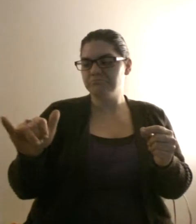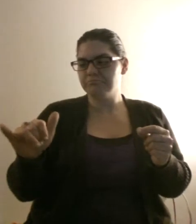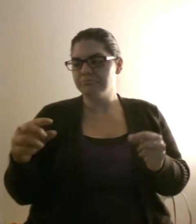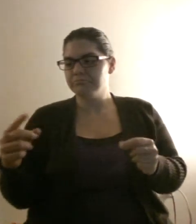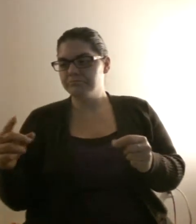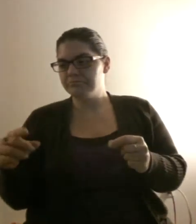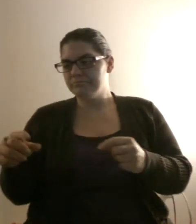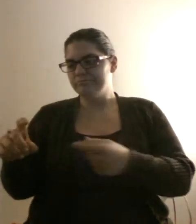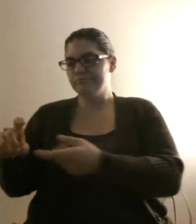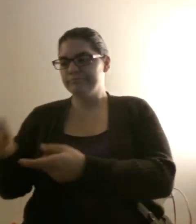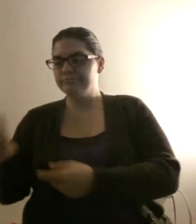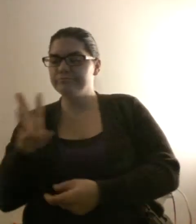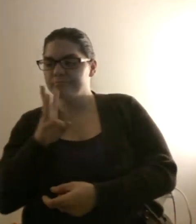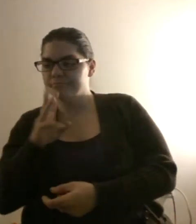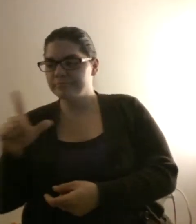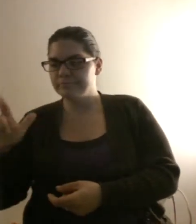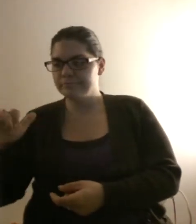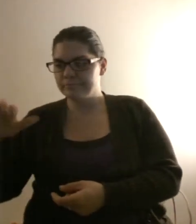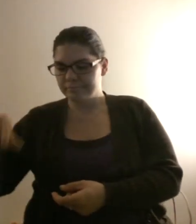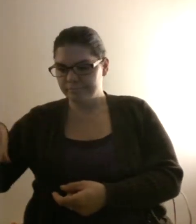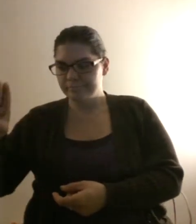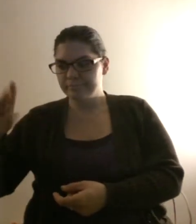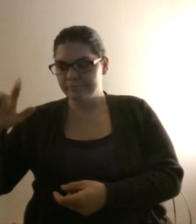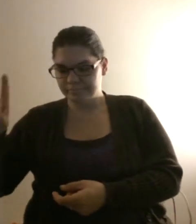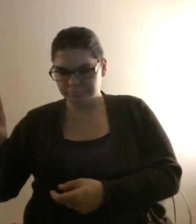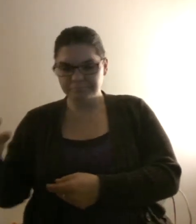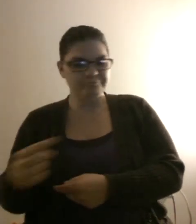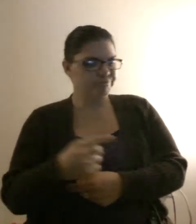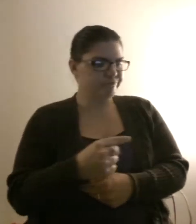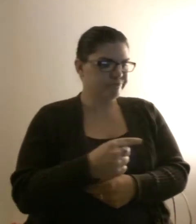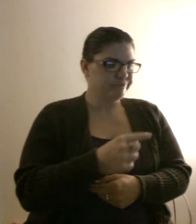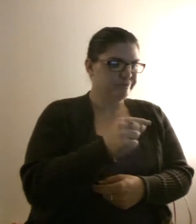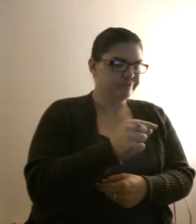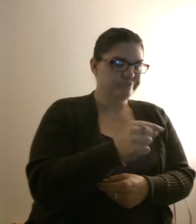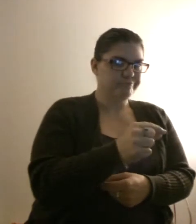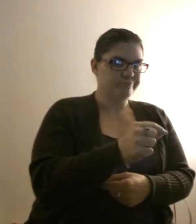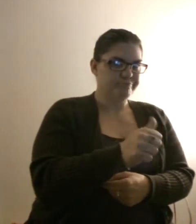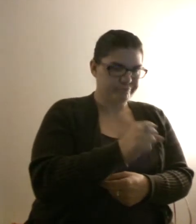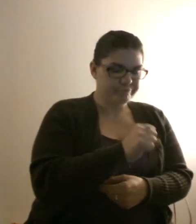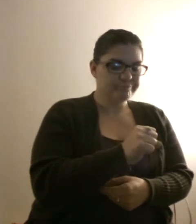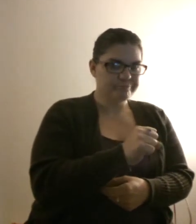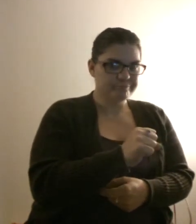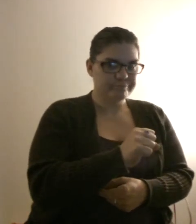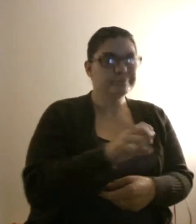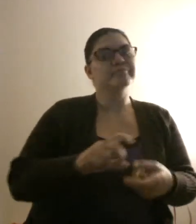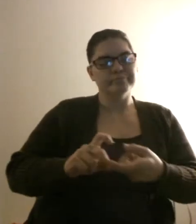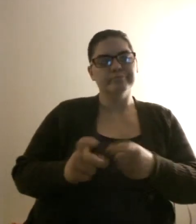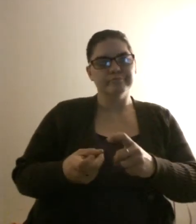Curtis? You have to take the heat out of it to make it go from a gas form to a liquid form. Okay, what's another way to